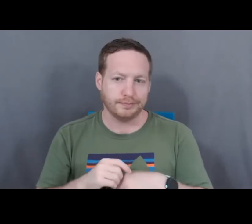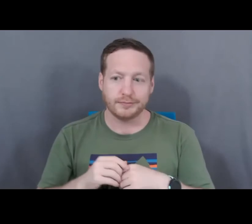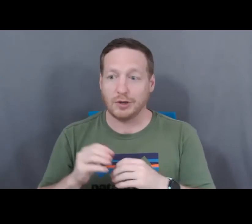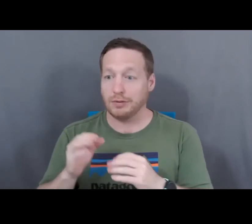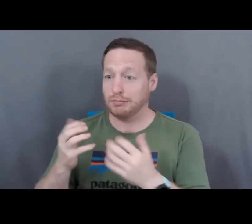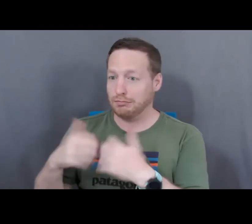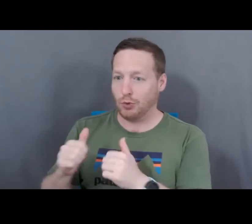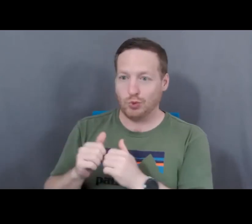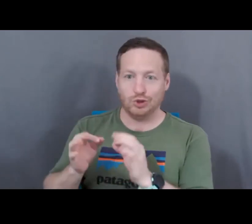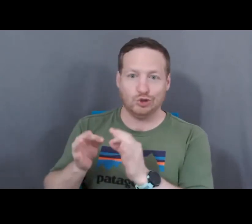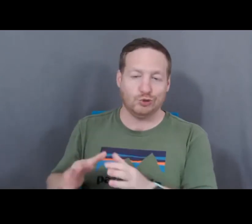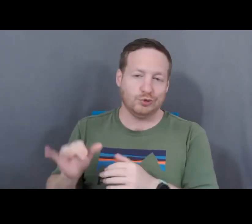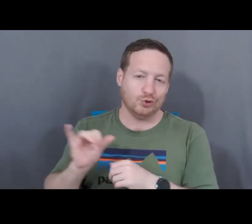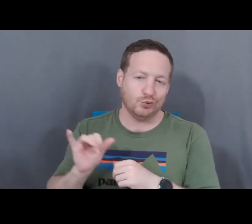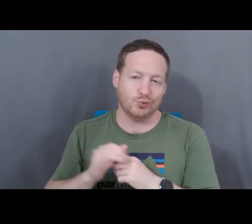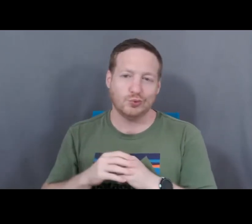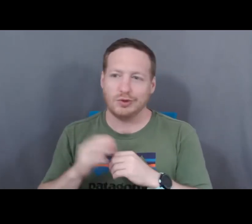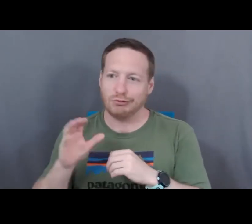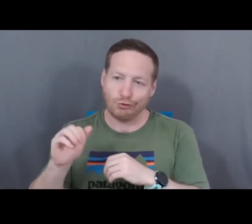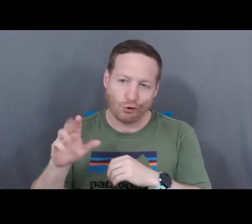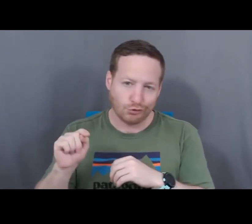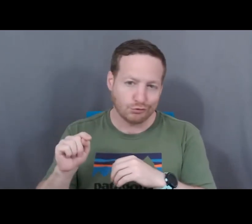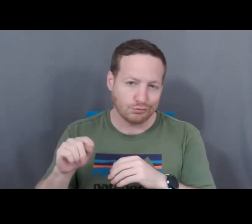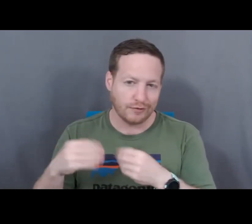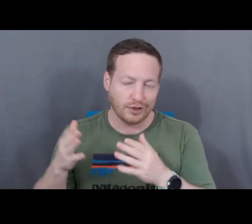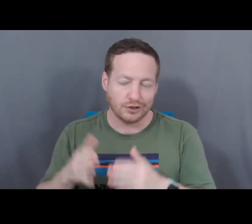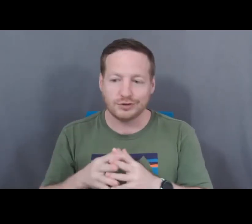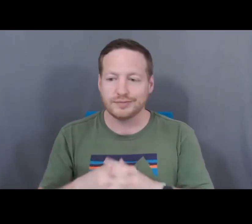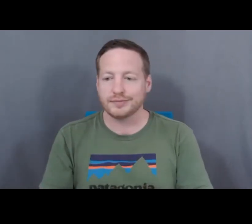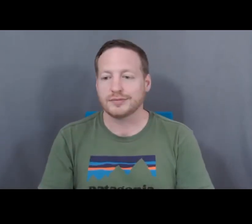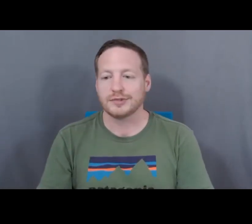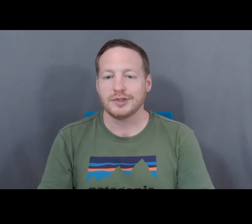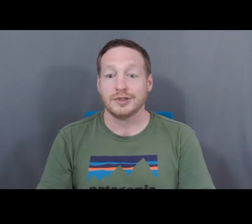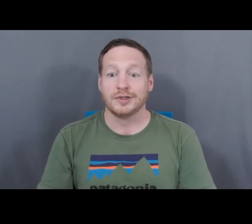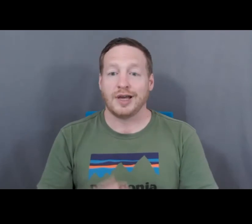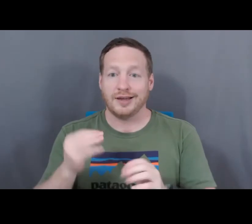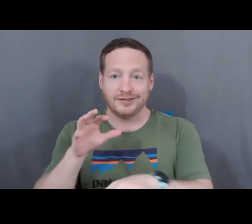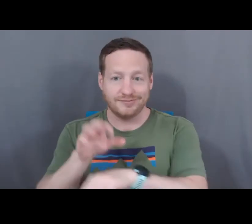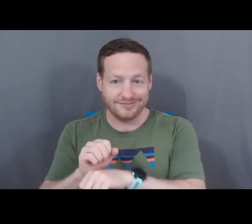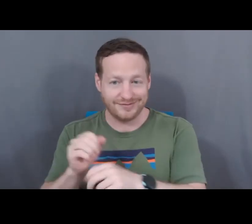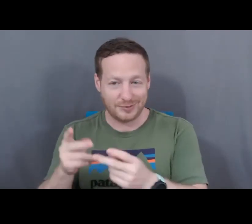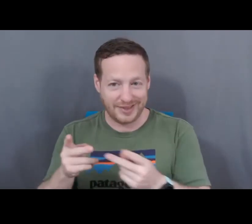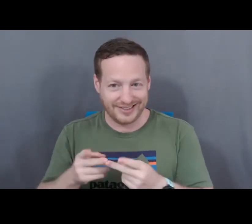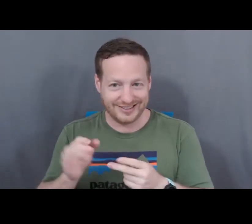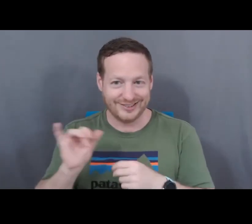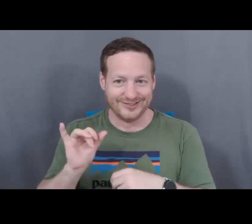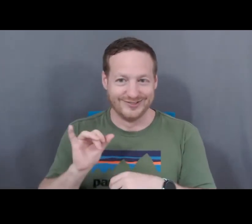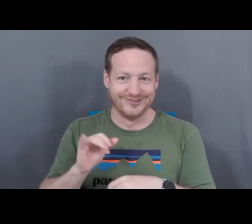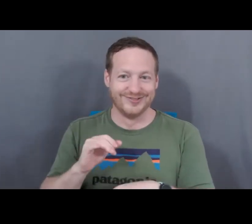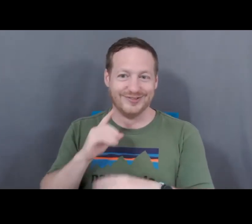So maybe a little later is a better start time, and it might work out better with the interpreters and the CART providers. And